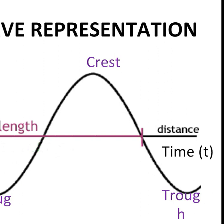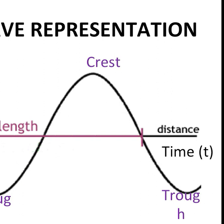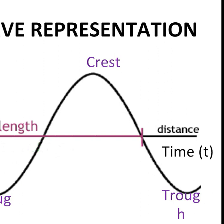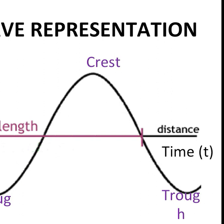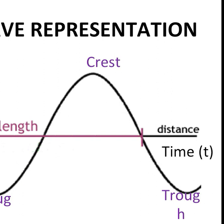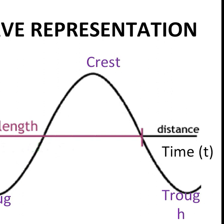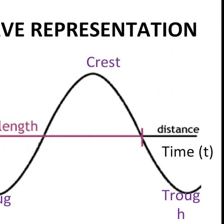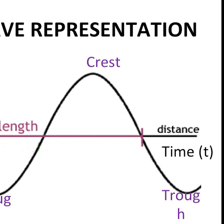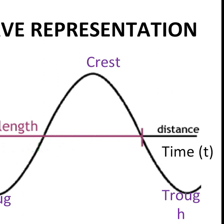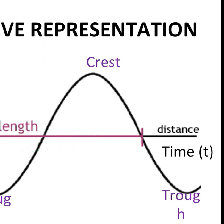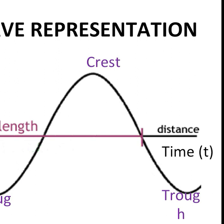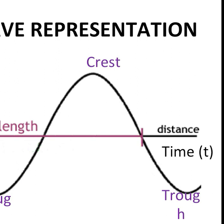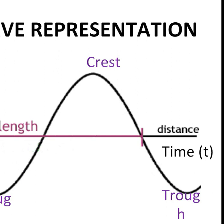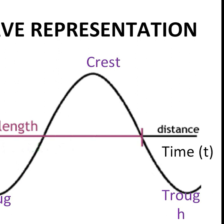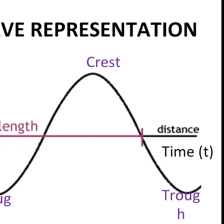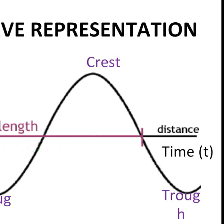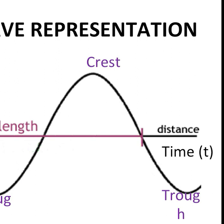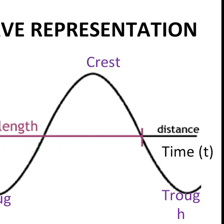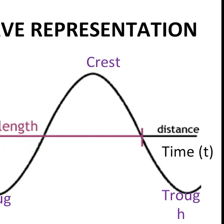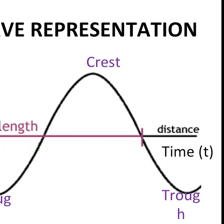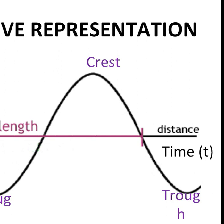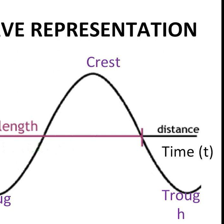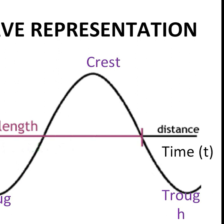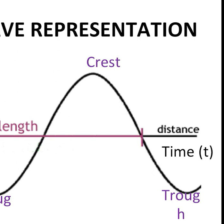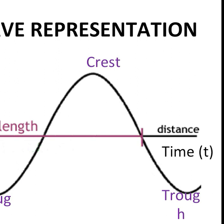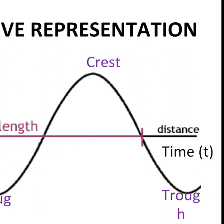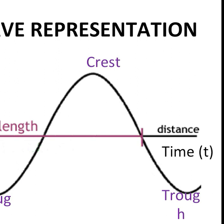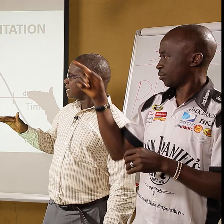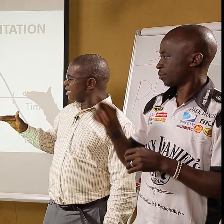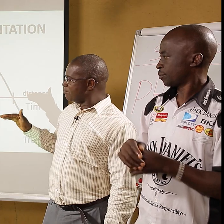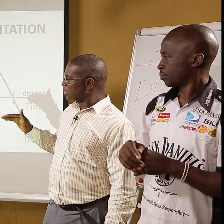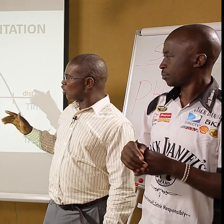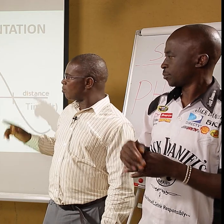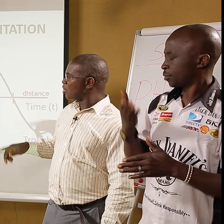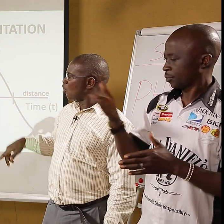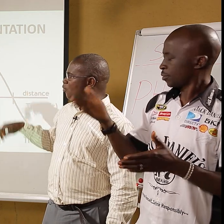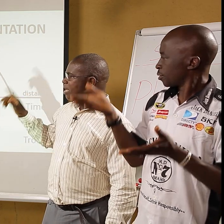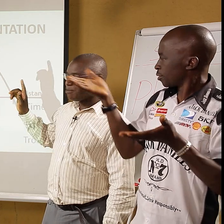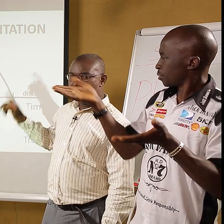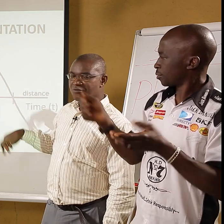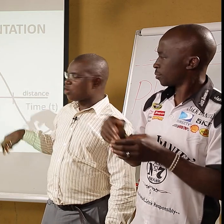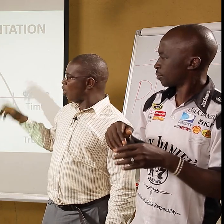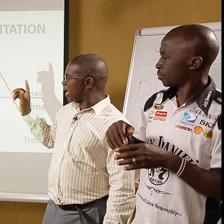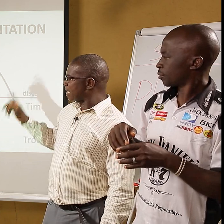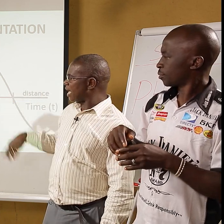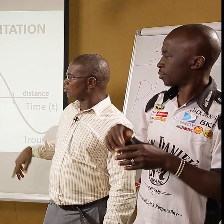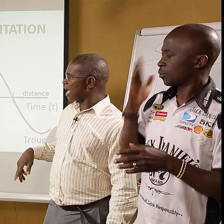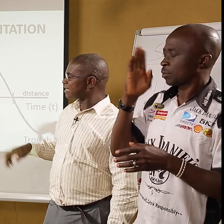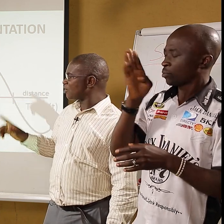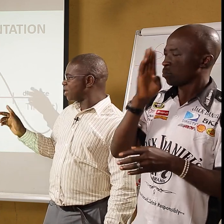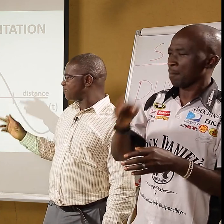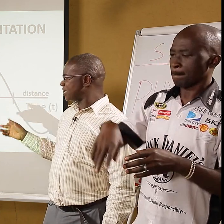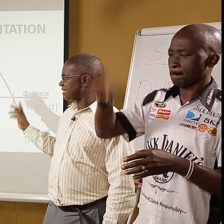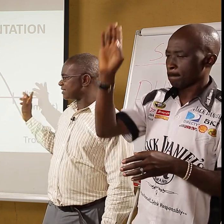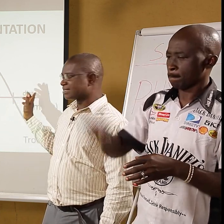represented on the horizontal line. Now, we see particles on such, in the medium, will be moving up and down